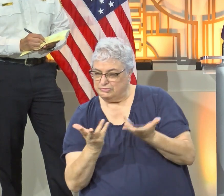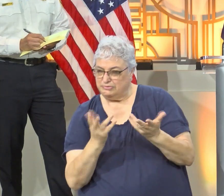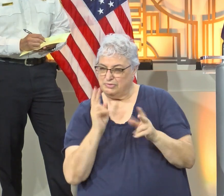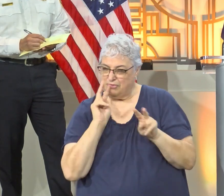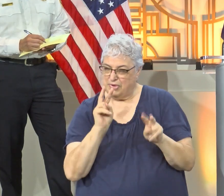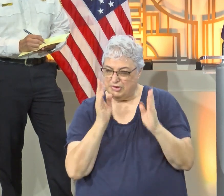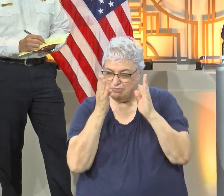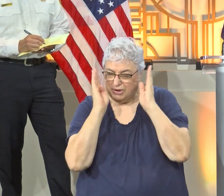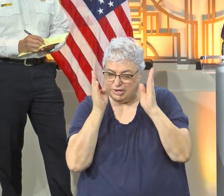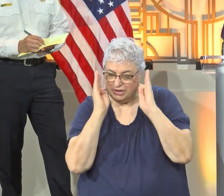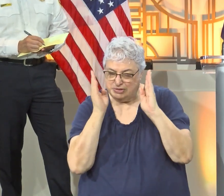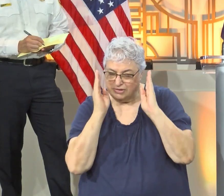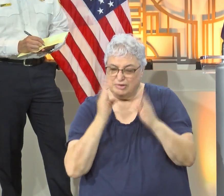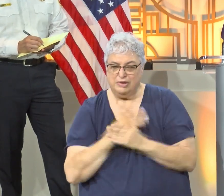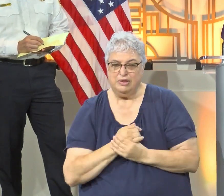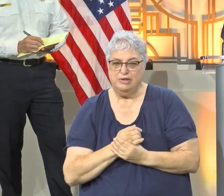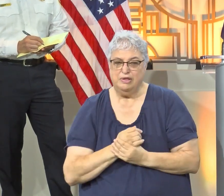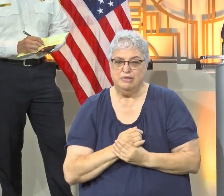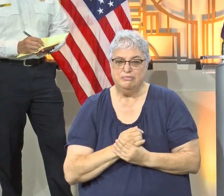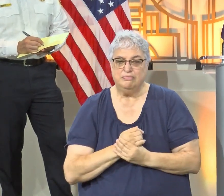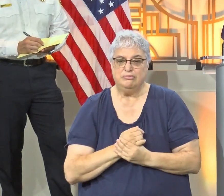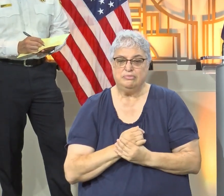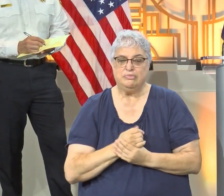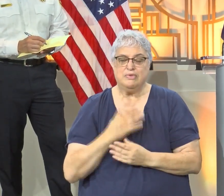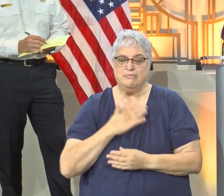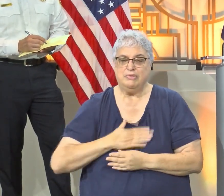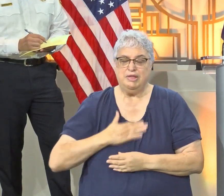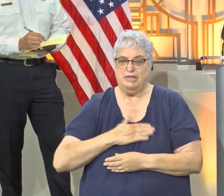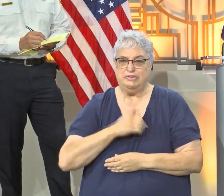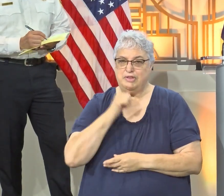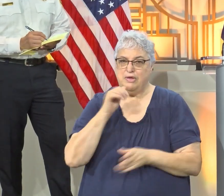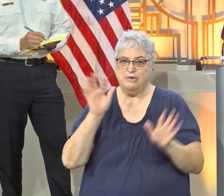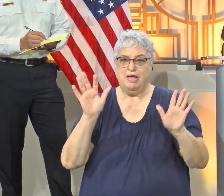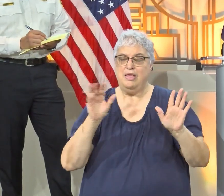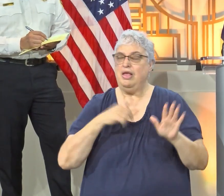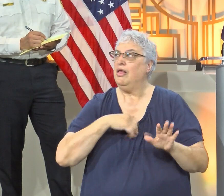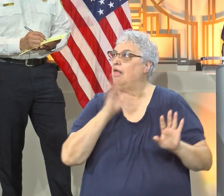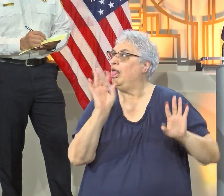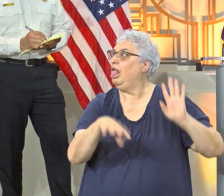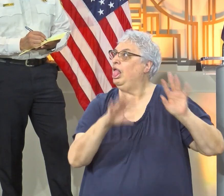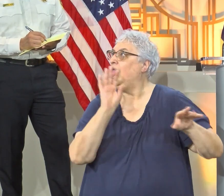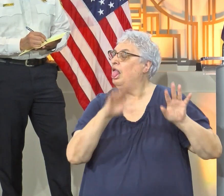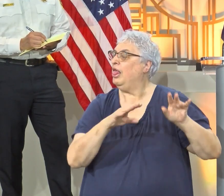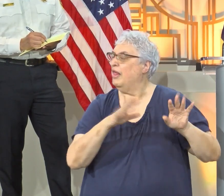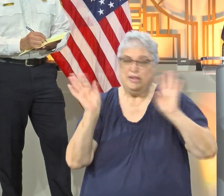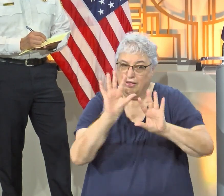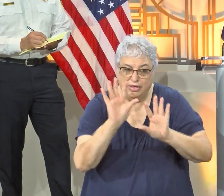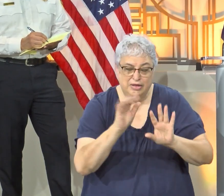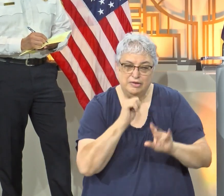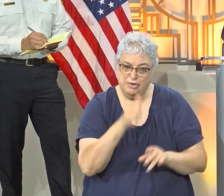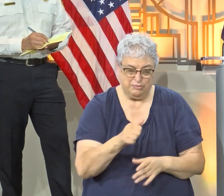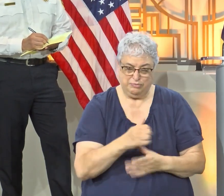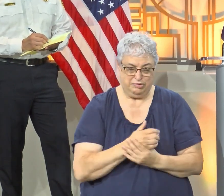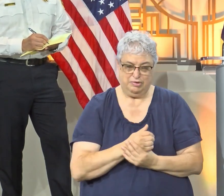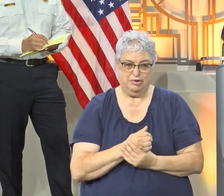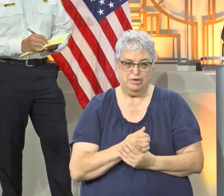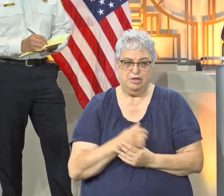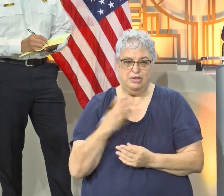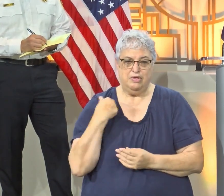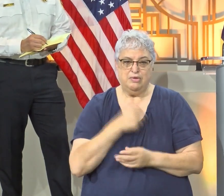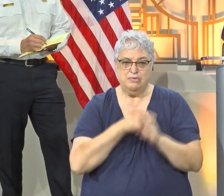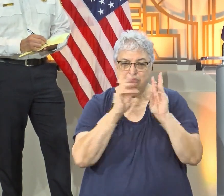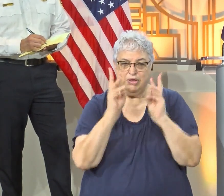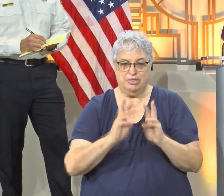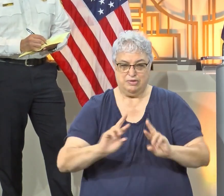to the weather reports, but just do not be caught off guard. Before talking more about our weather